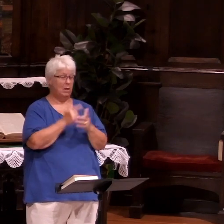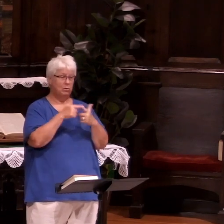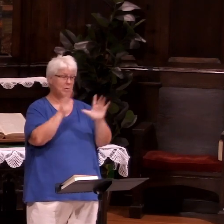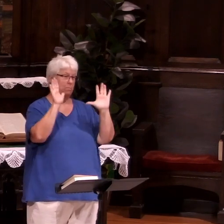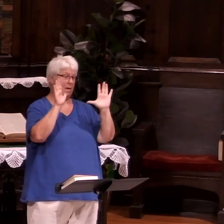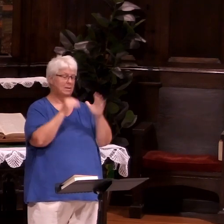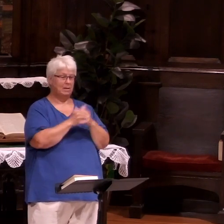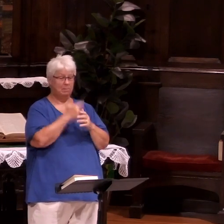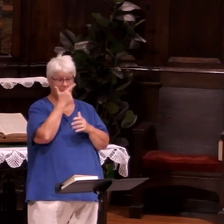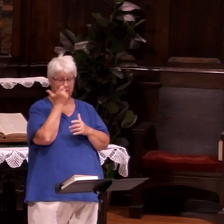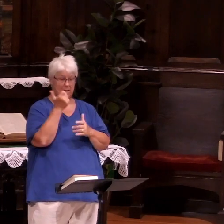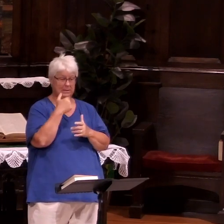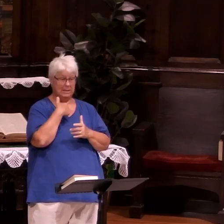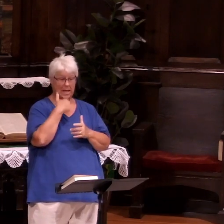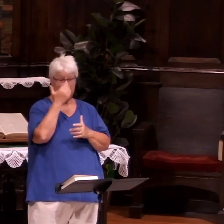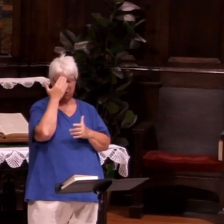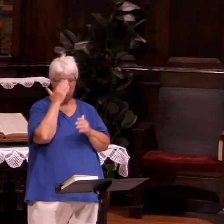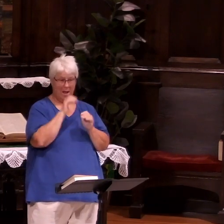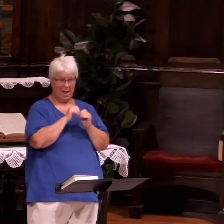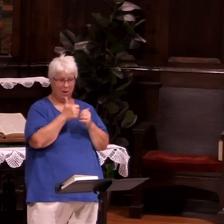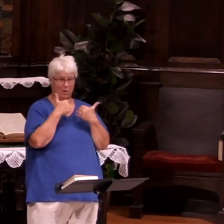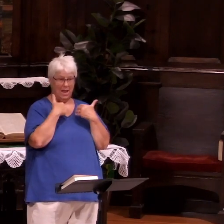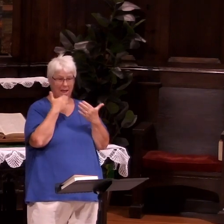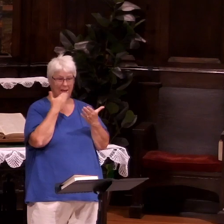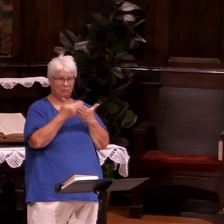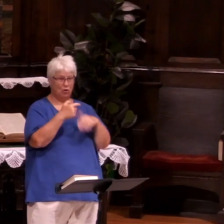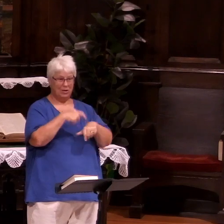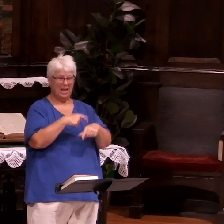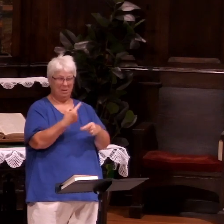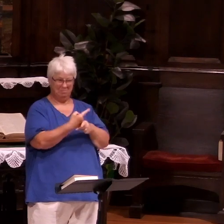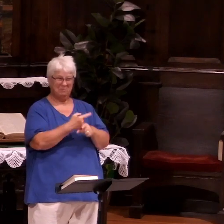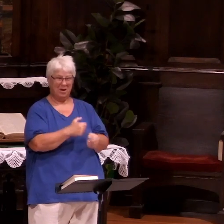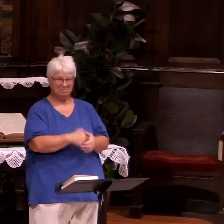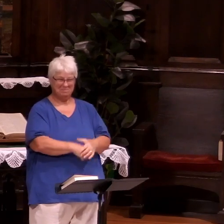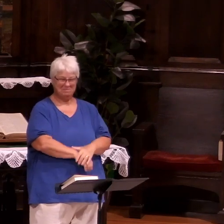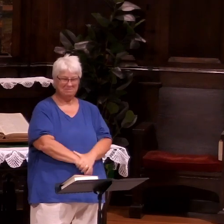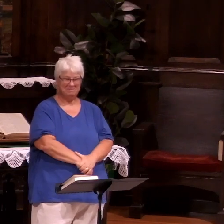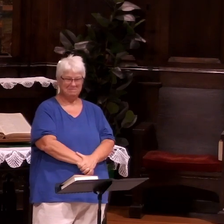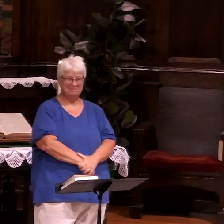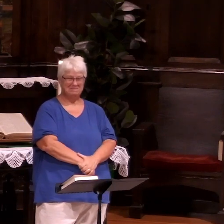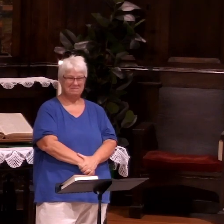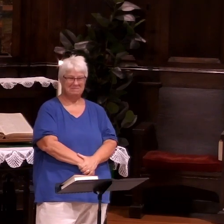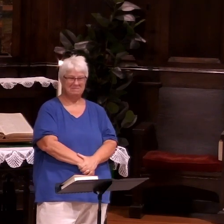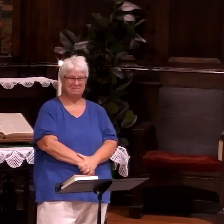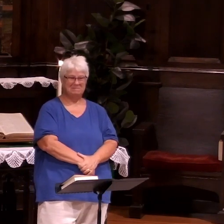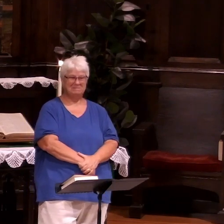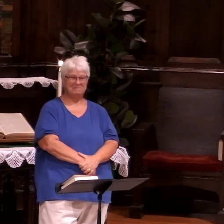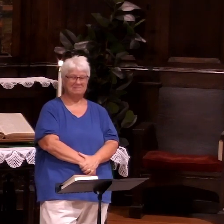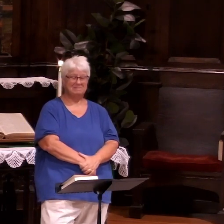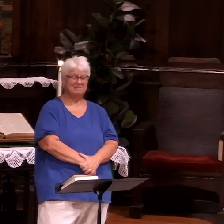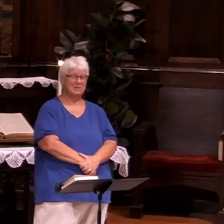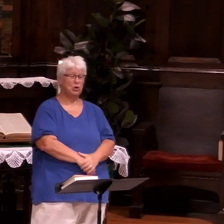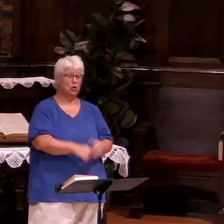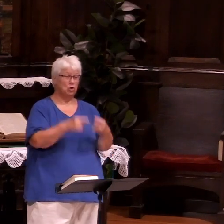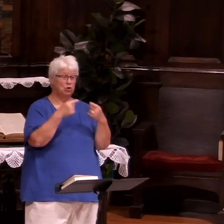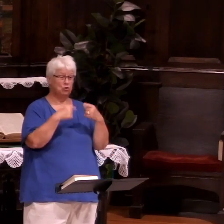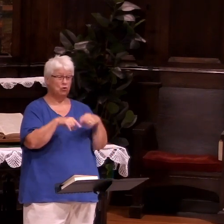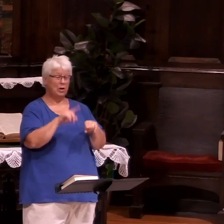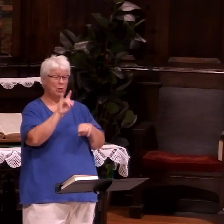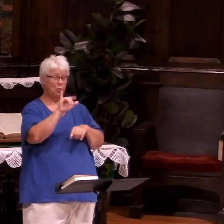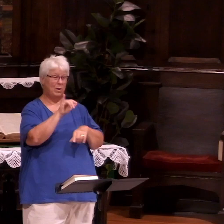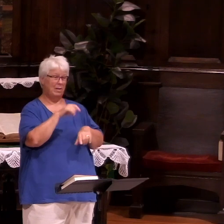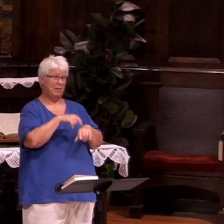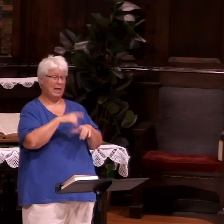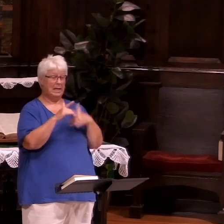amazing, because I know how to have a good time. So it was during one of